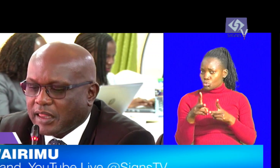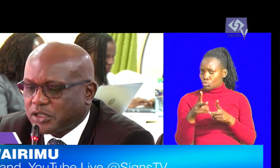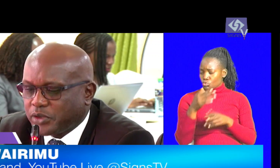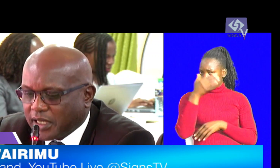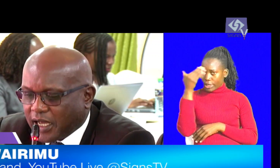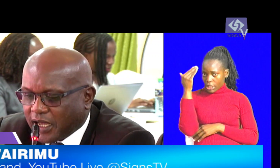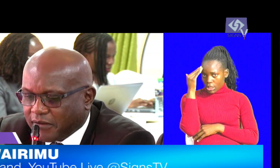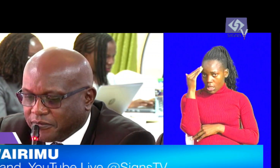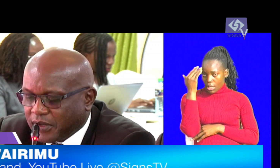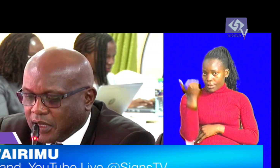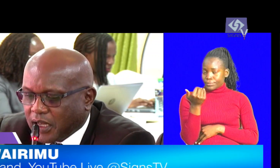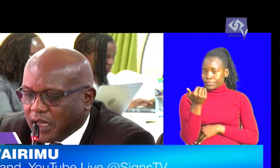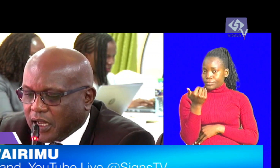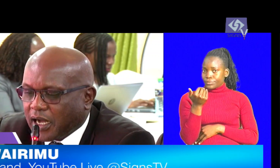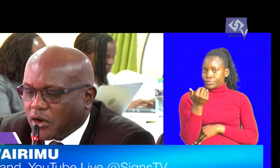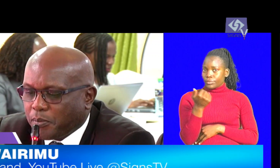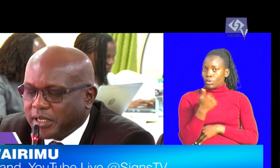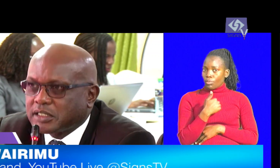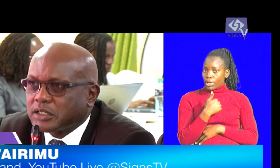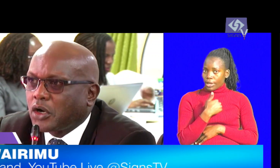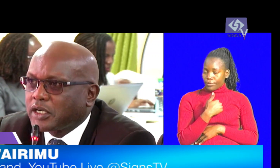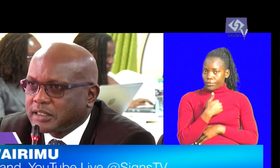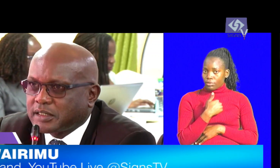That we have a complete audit